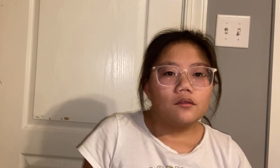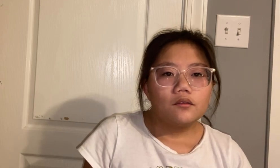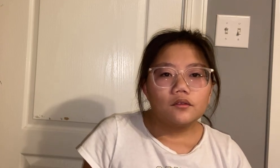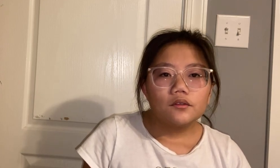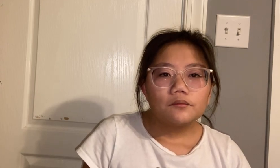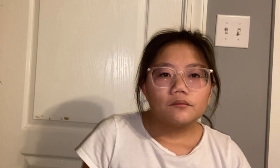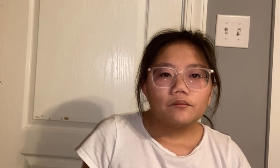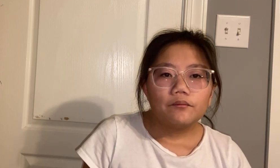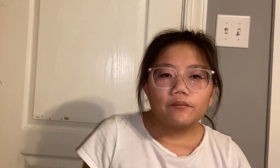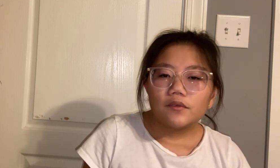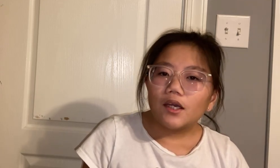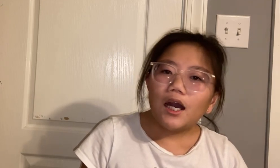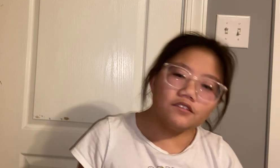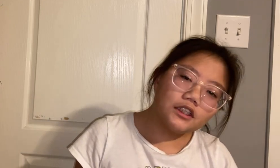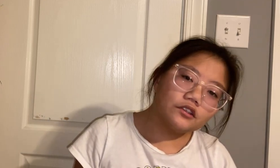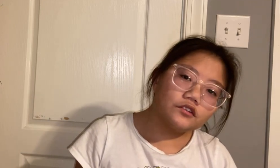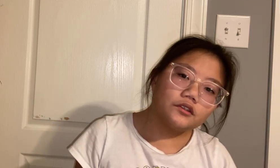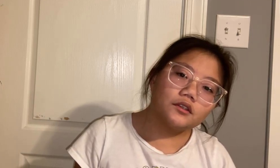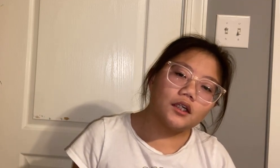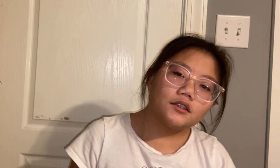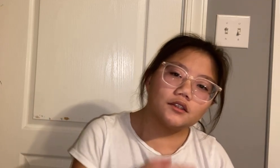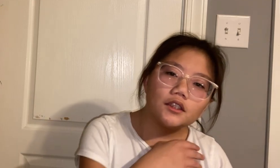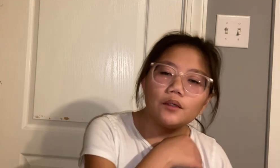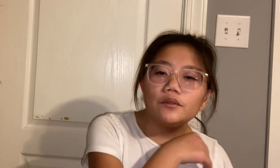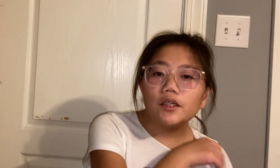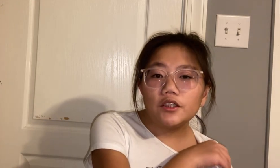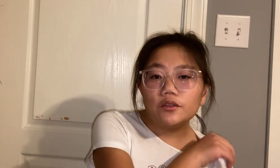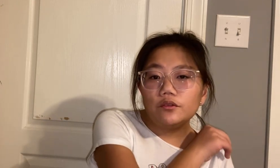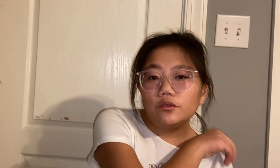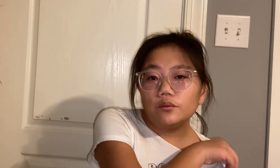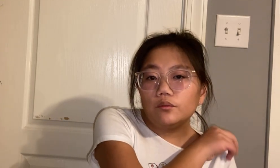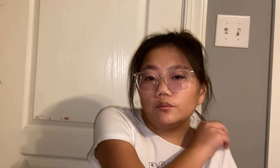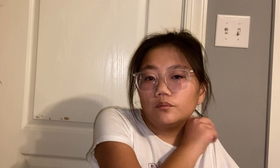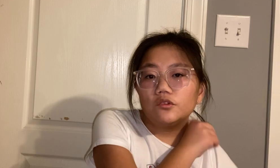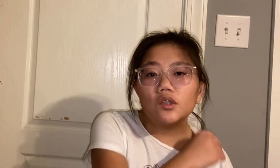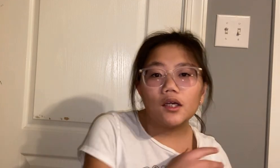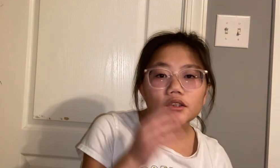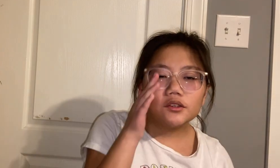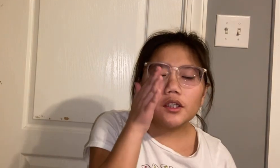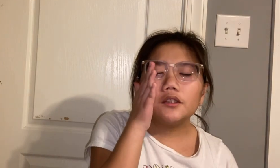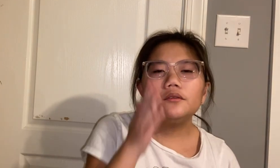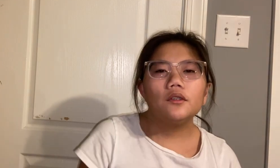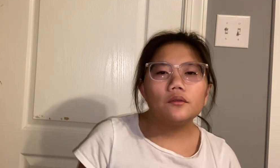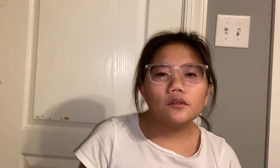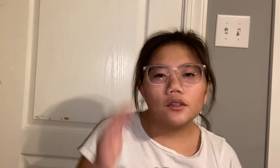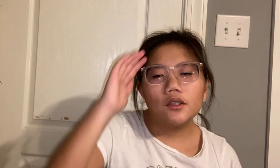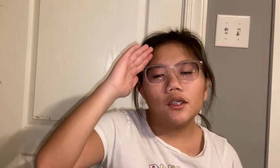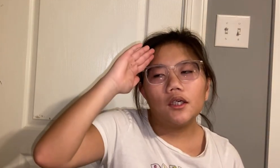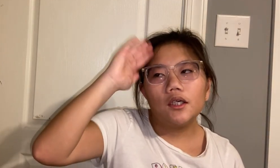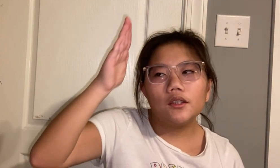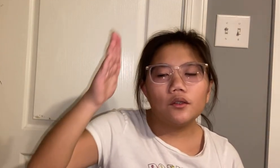i have a challenge for you guys that i would like you to try so now that you know the hello